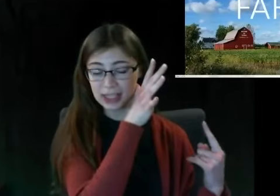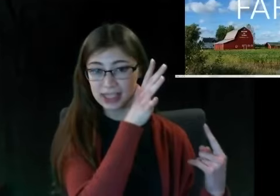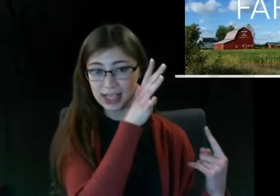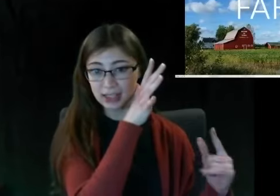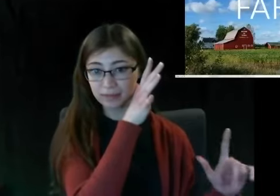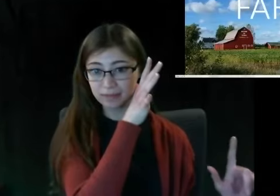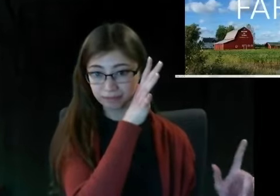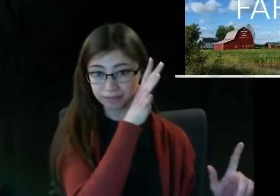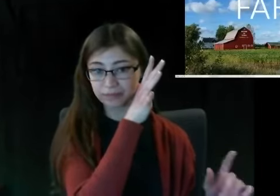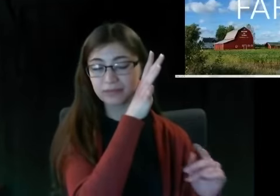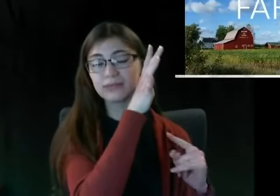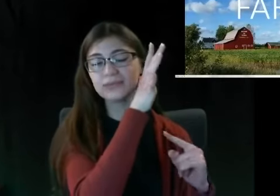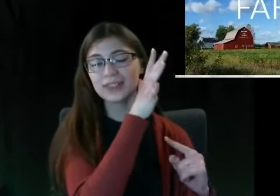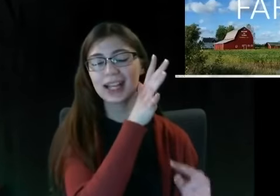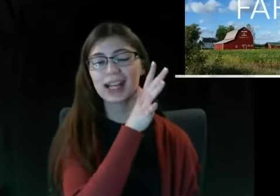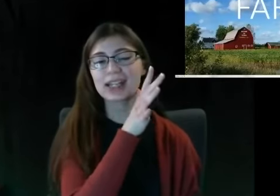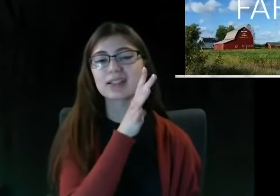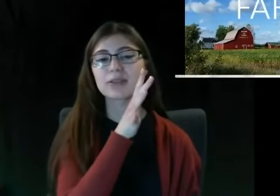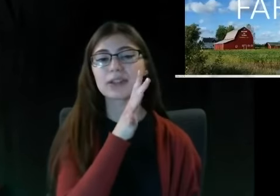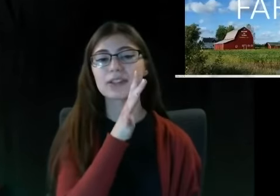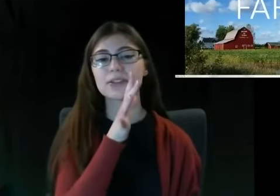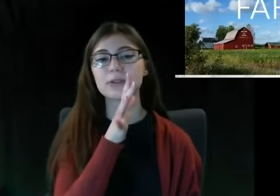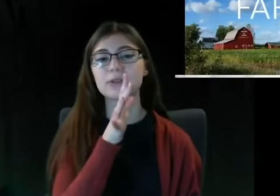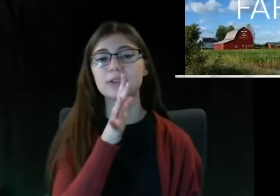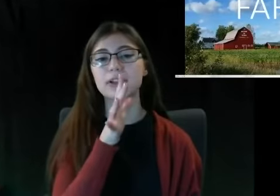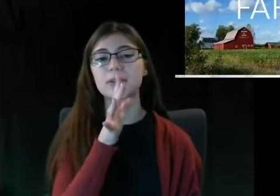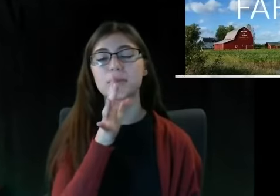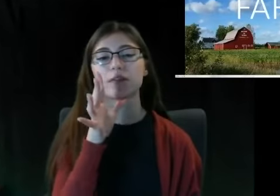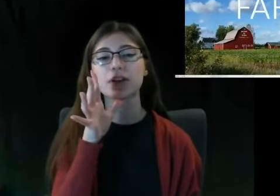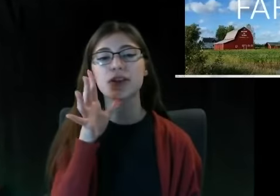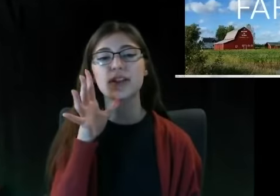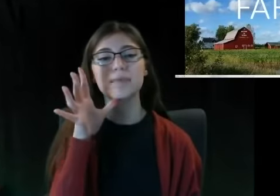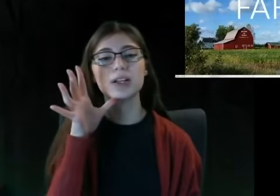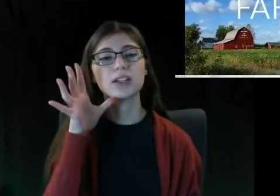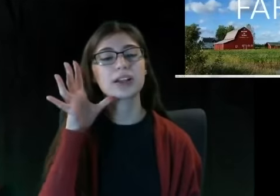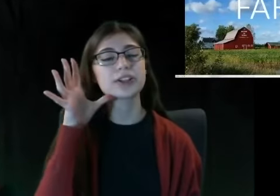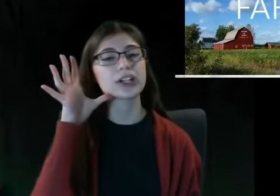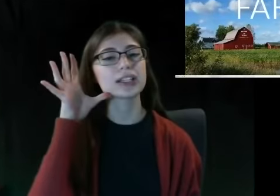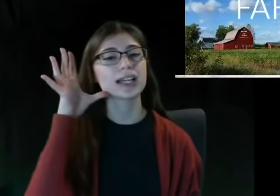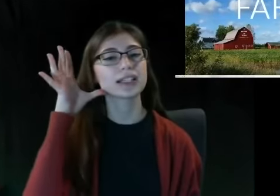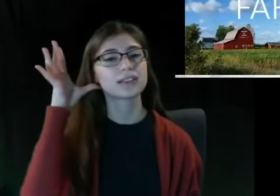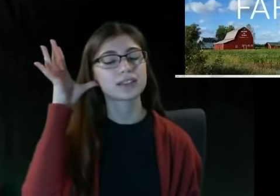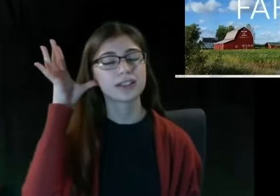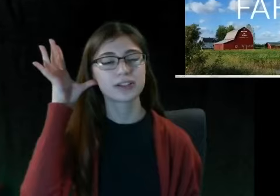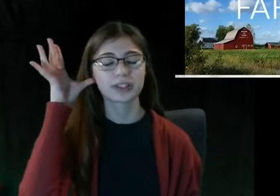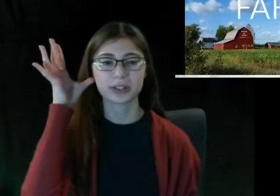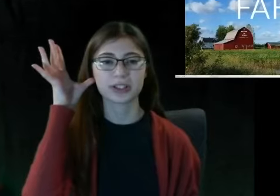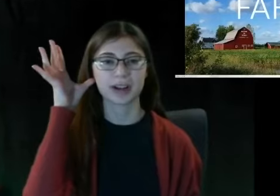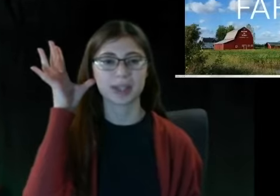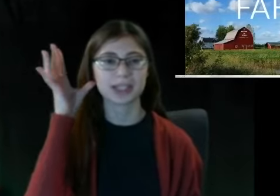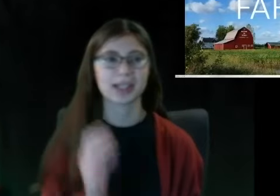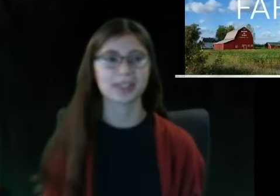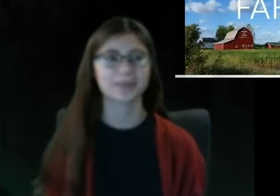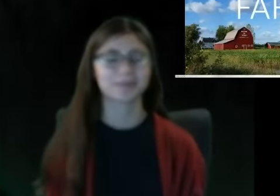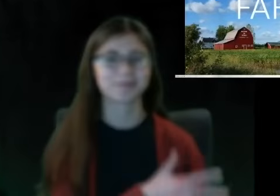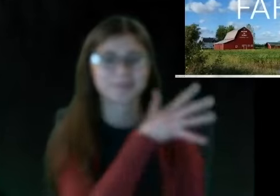side, and you're going to move your thumb along your jawline to your dominant side.